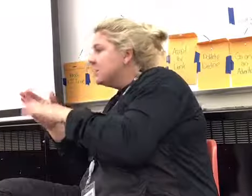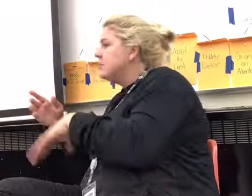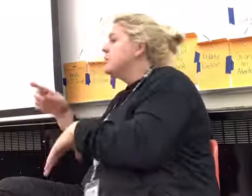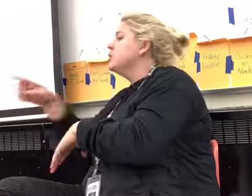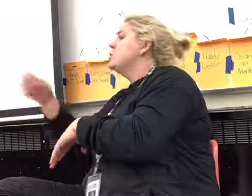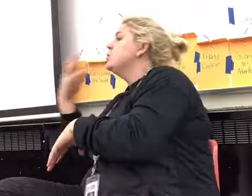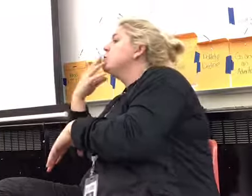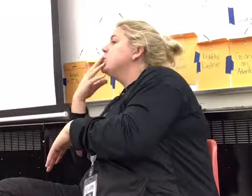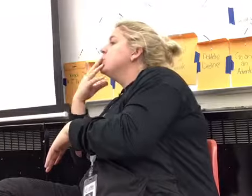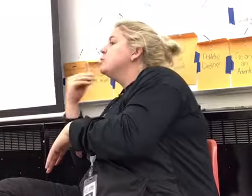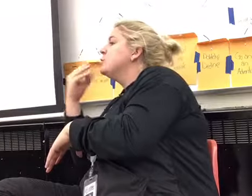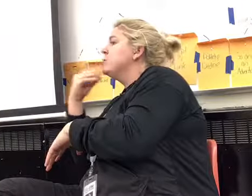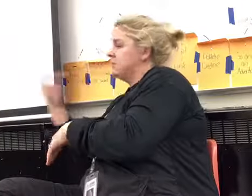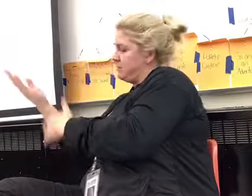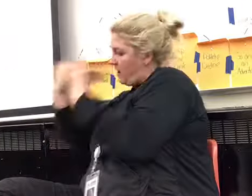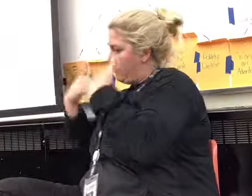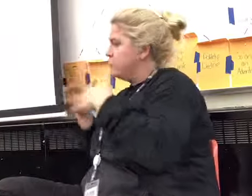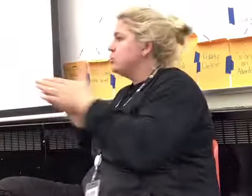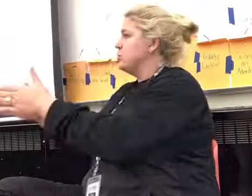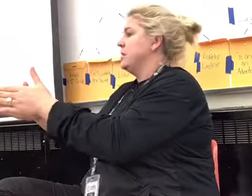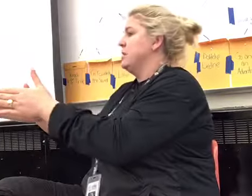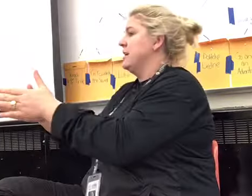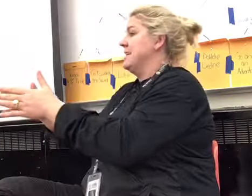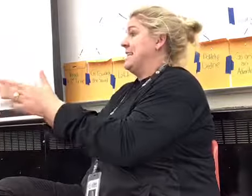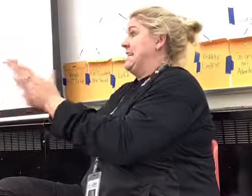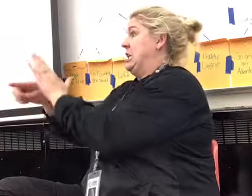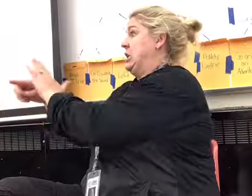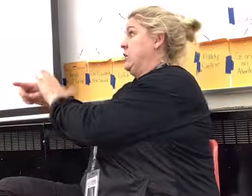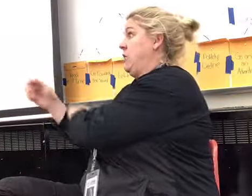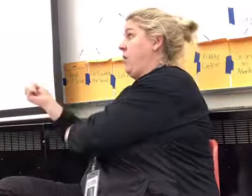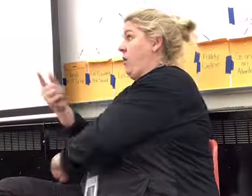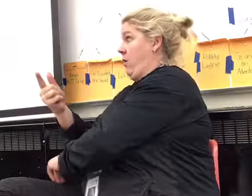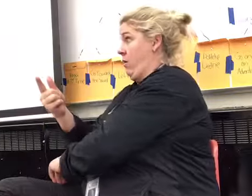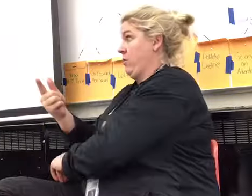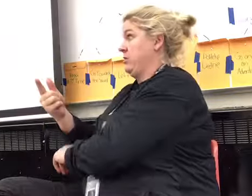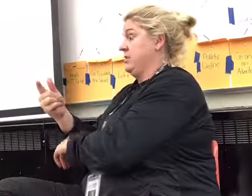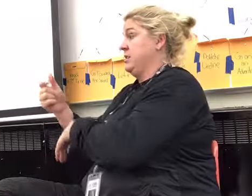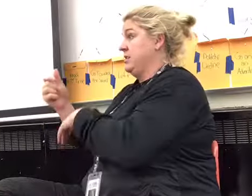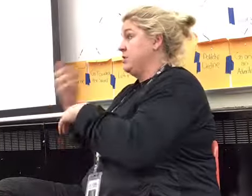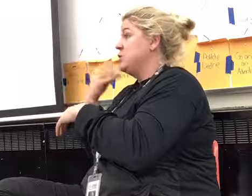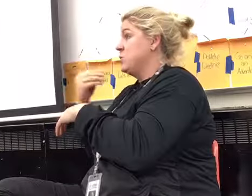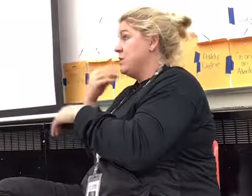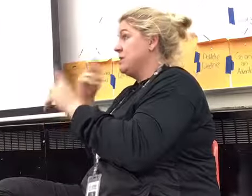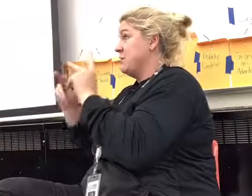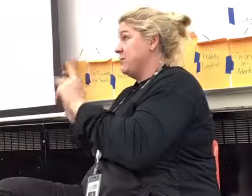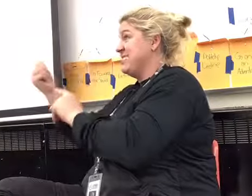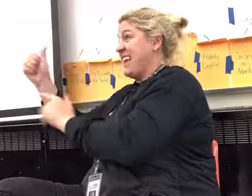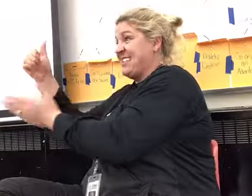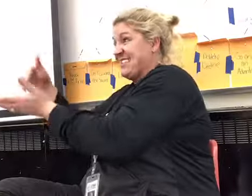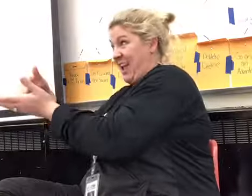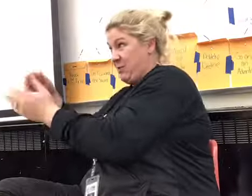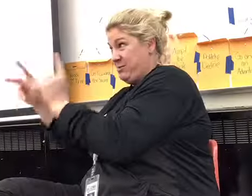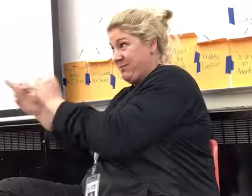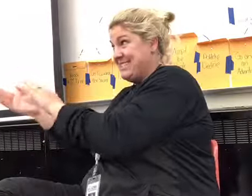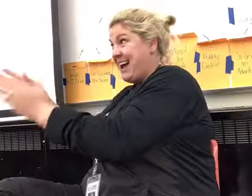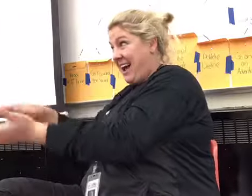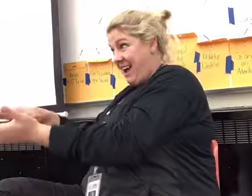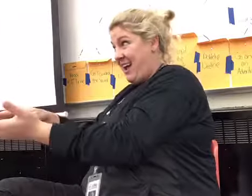Jewish, come out to the streets. And they slaughtered them all. Tens of thousands of people who were Jewish died in Russia in these mass